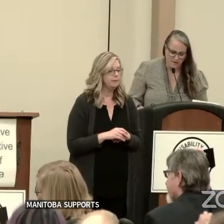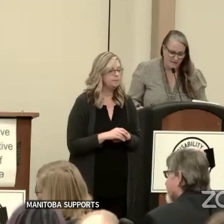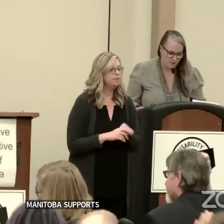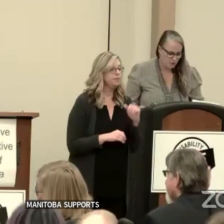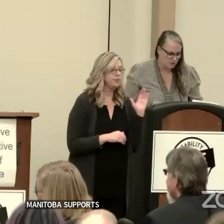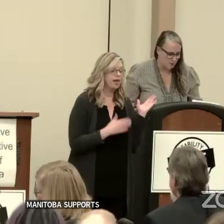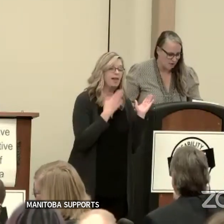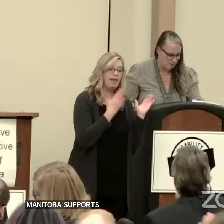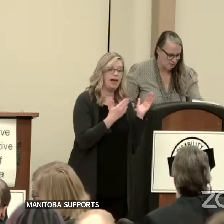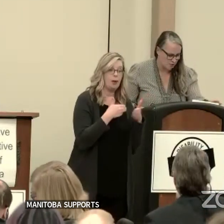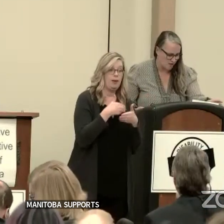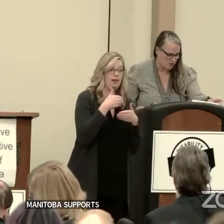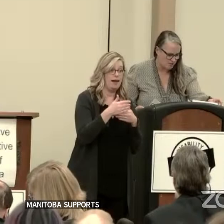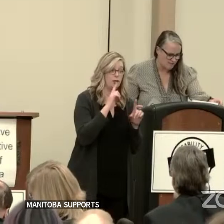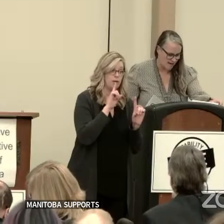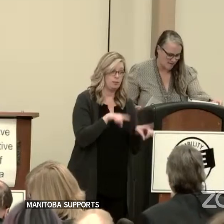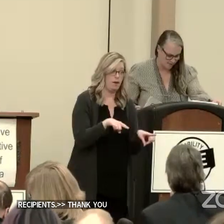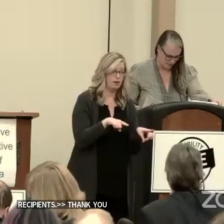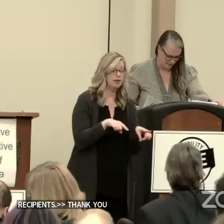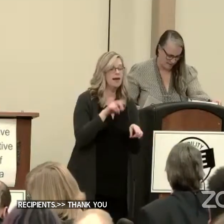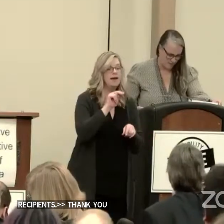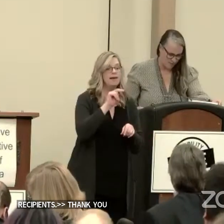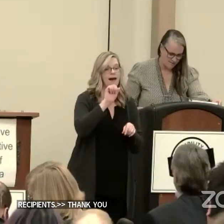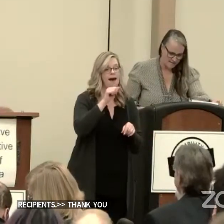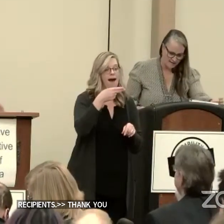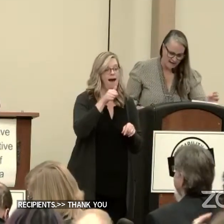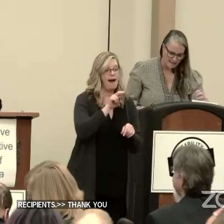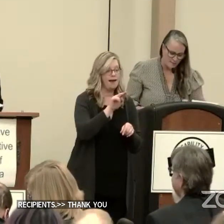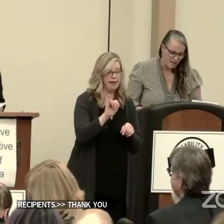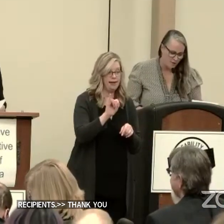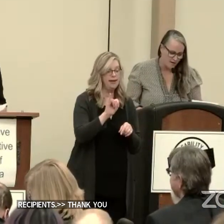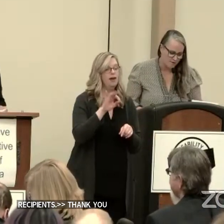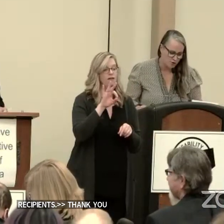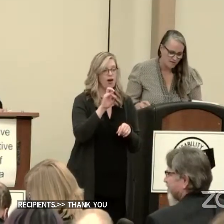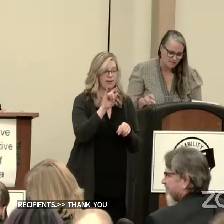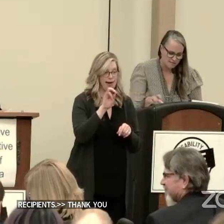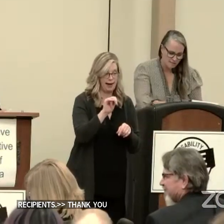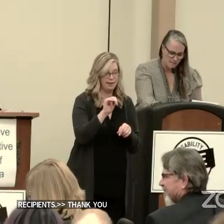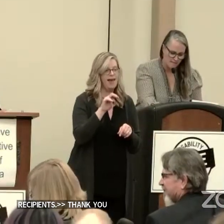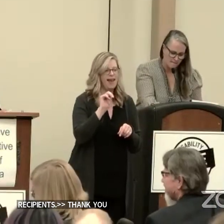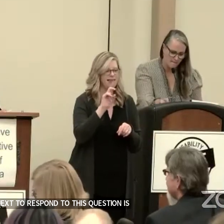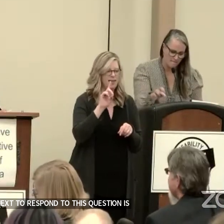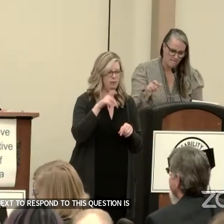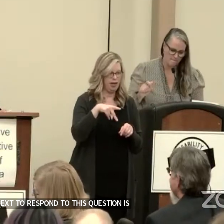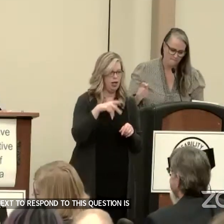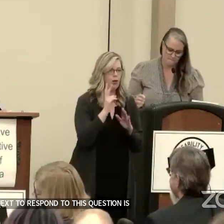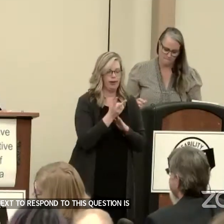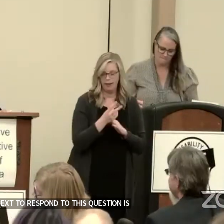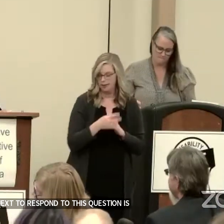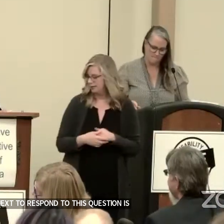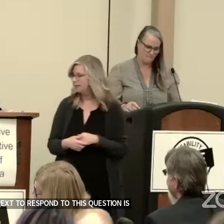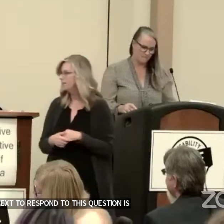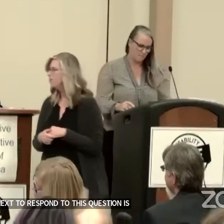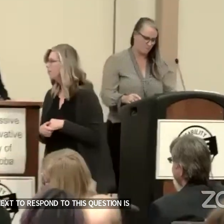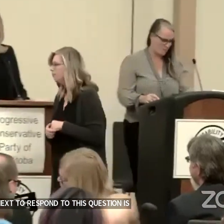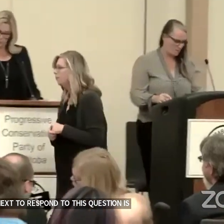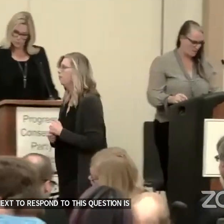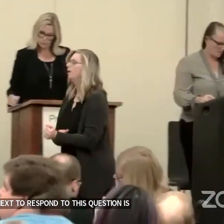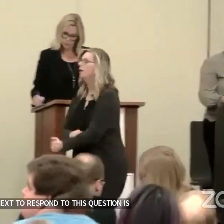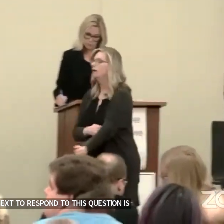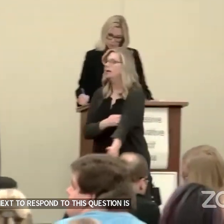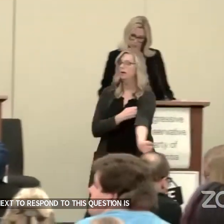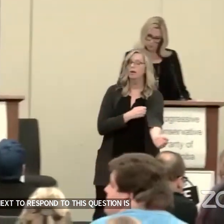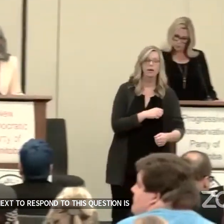Thank you. Next to respond to this question is Nahani Fontaine, representing the NDP. You have 2 minutes. Thank you much for that. The